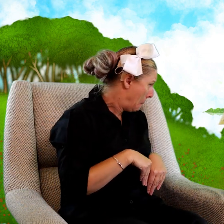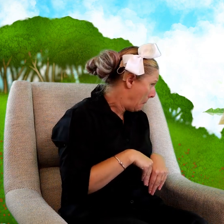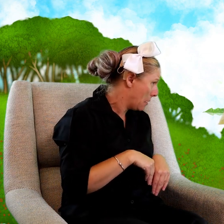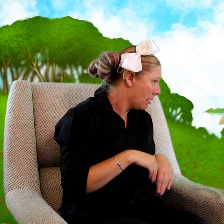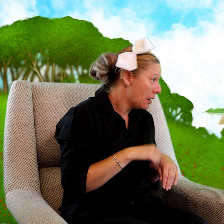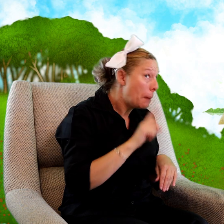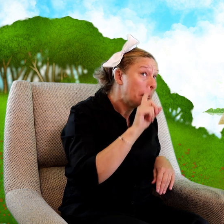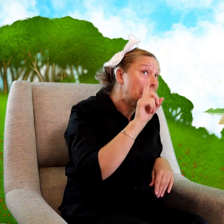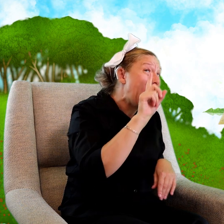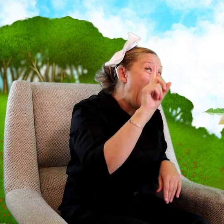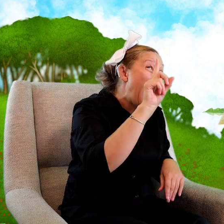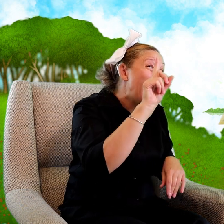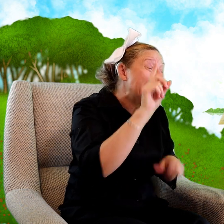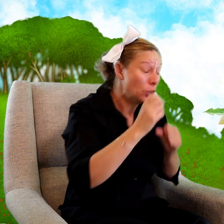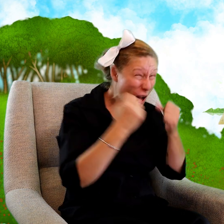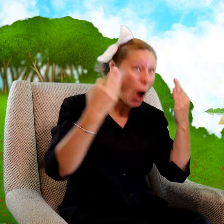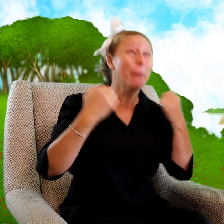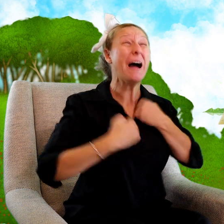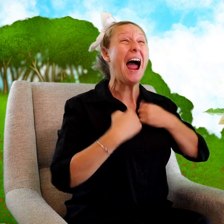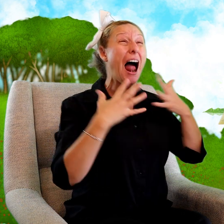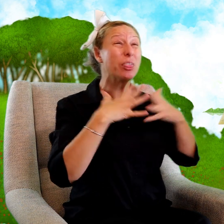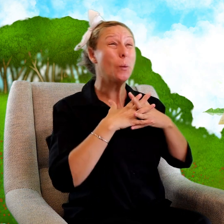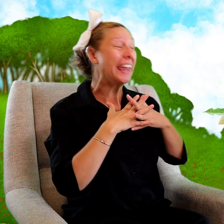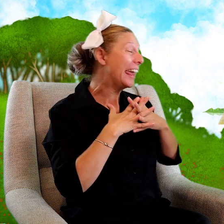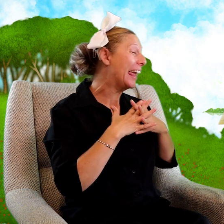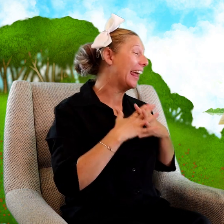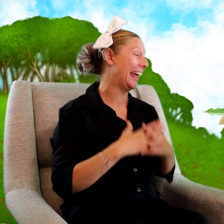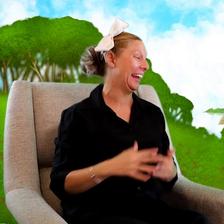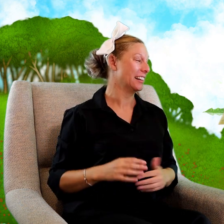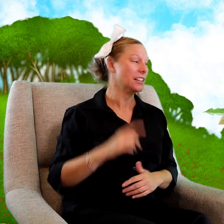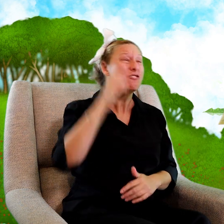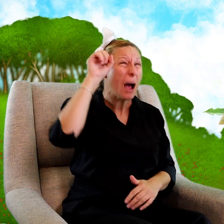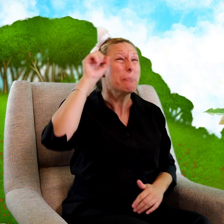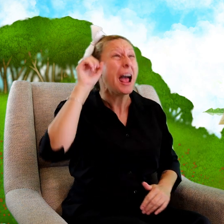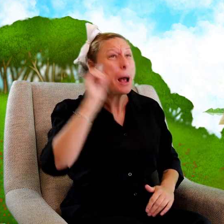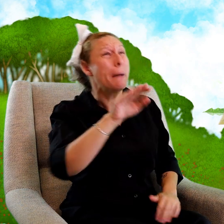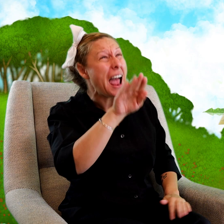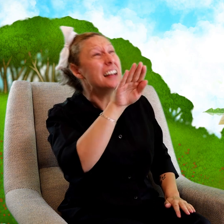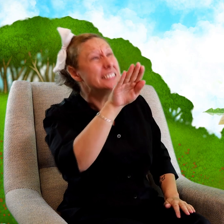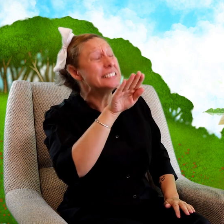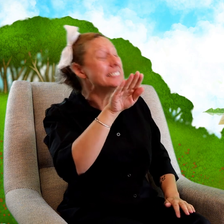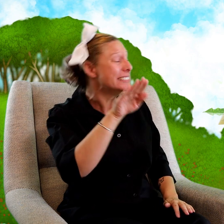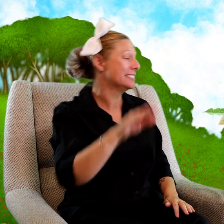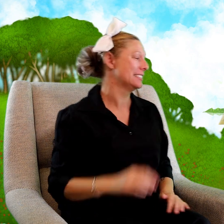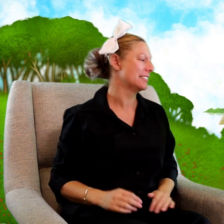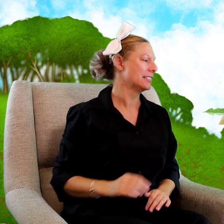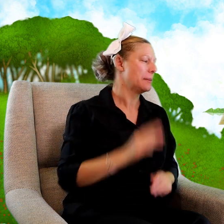But it's No Baths Week, remember? Spluttered Ben.